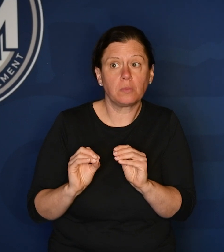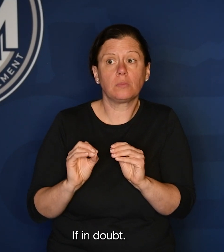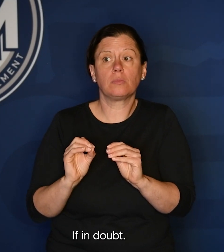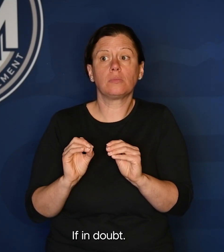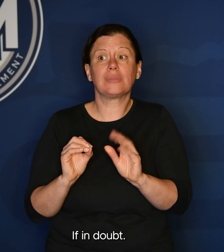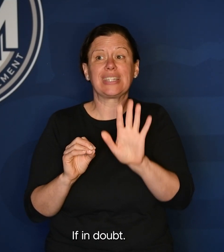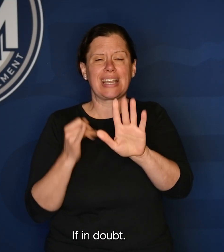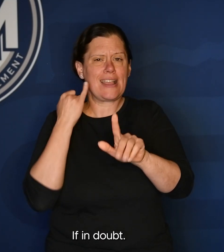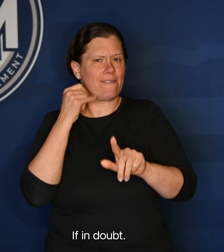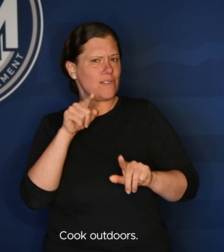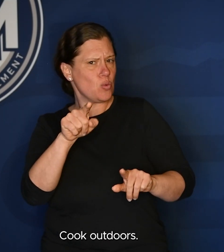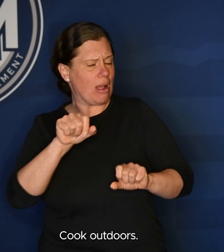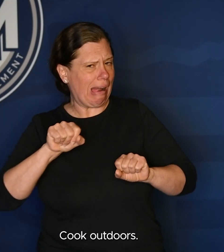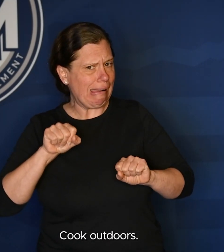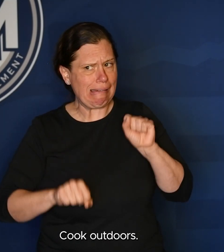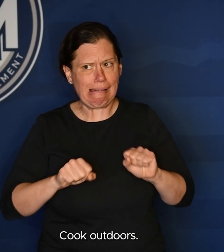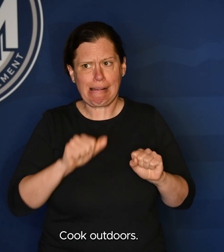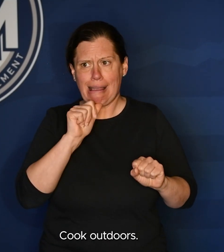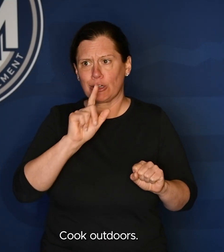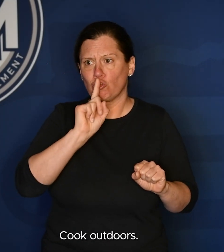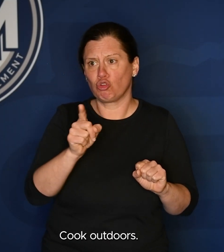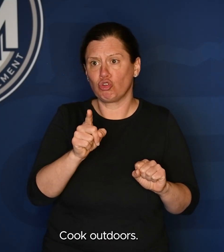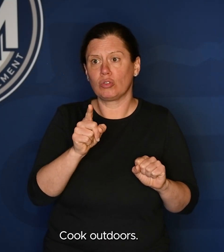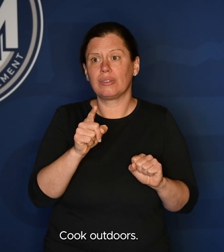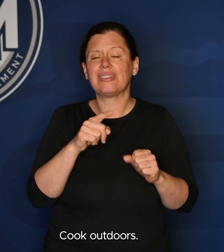If in doubt, cook outdoors.